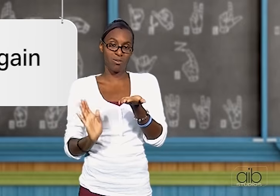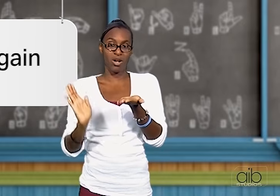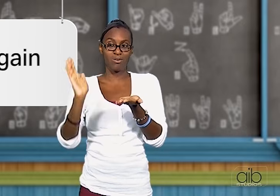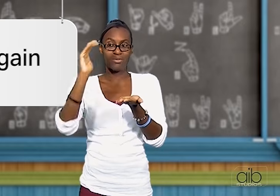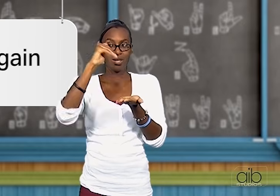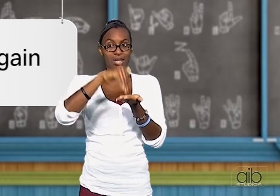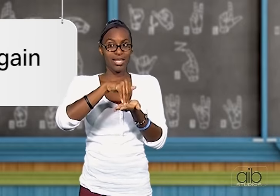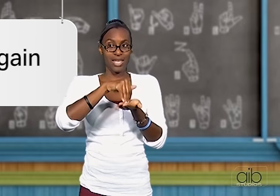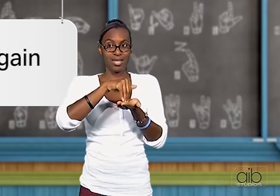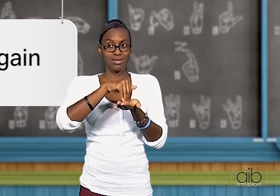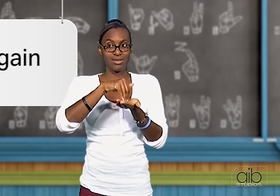palm. Again.